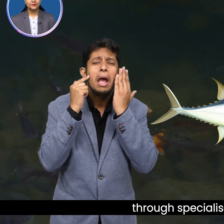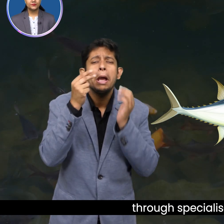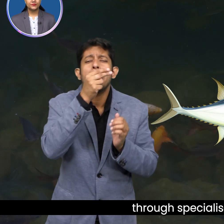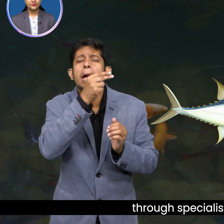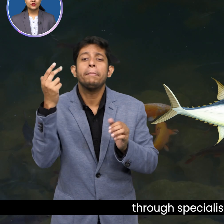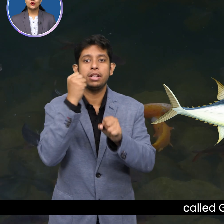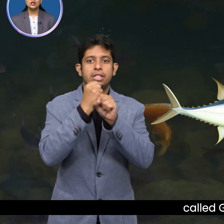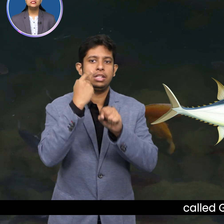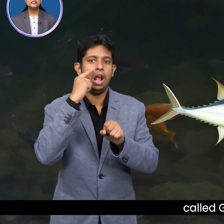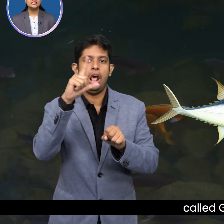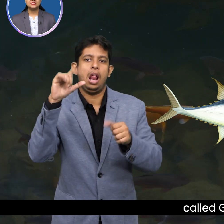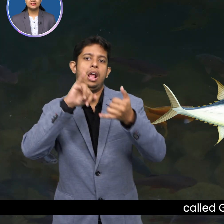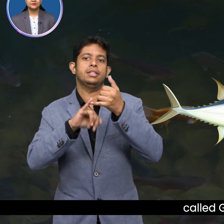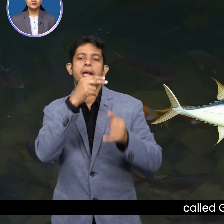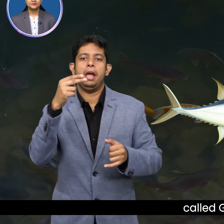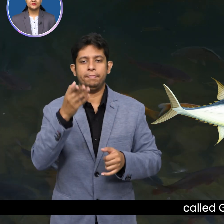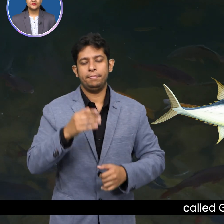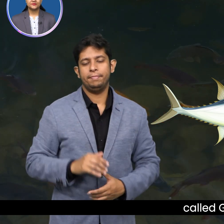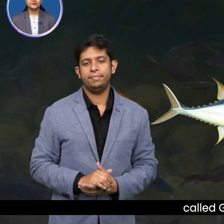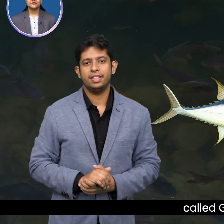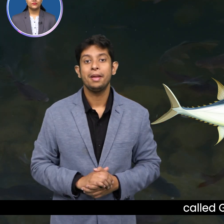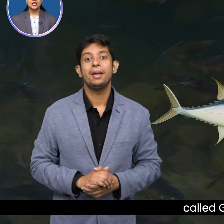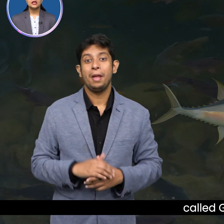structures called gills.